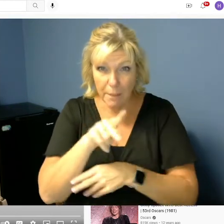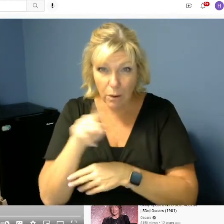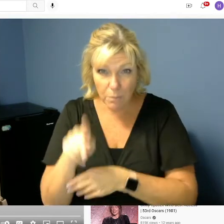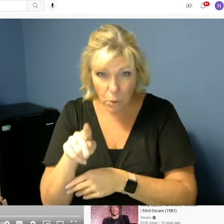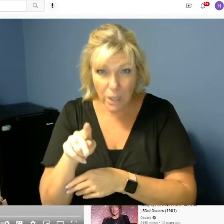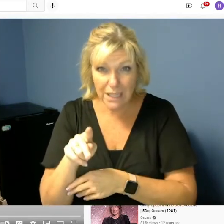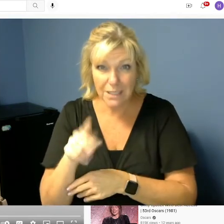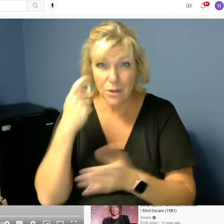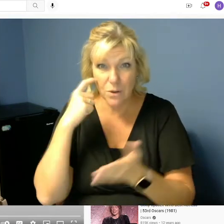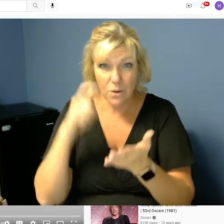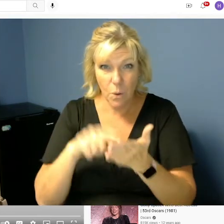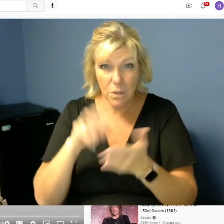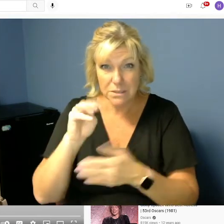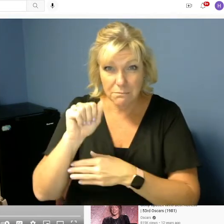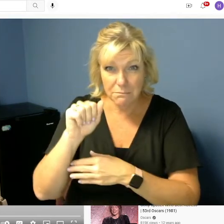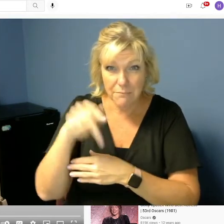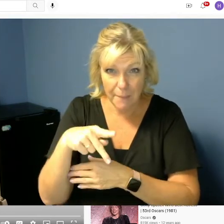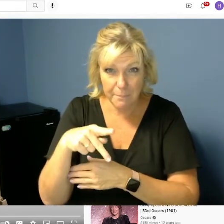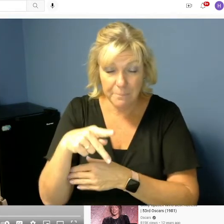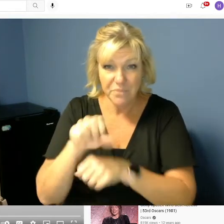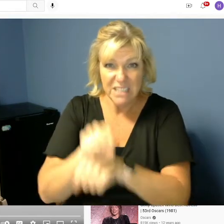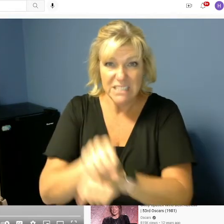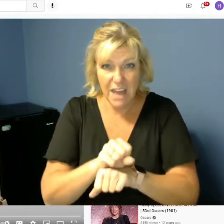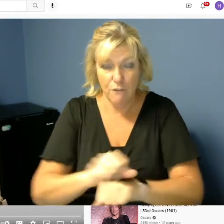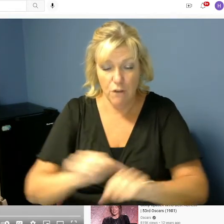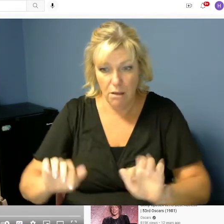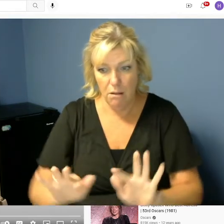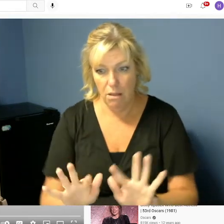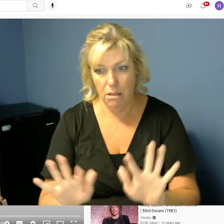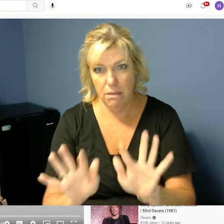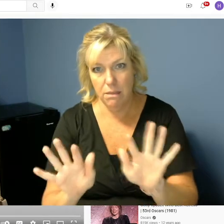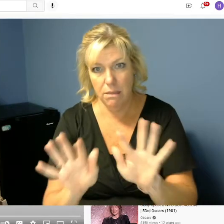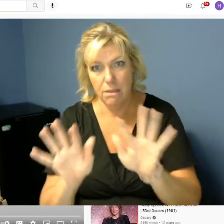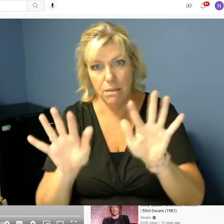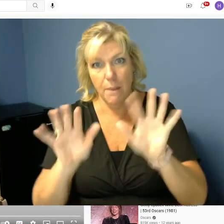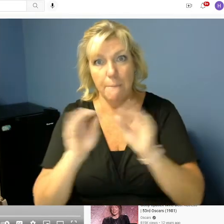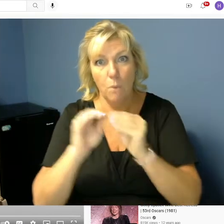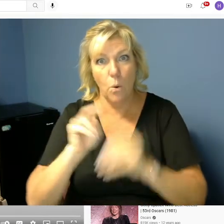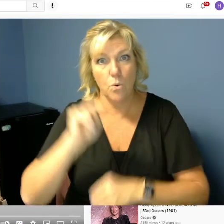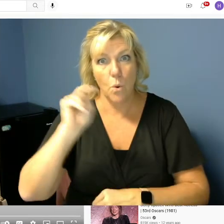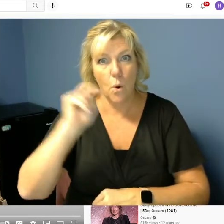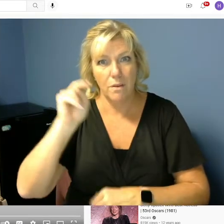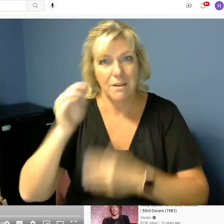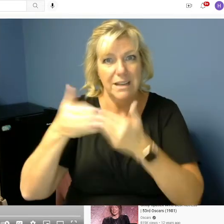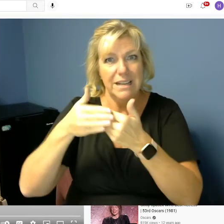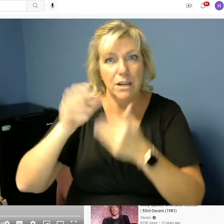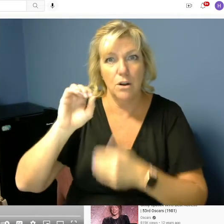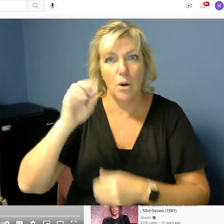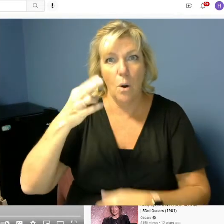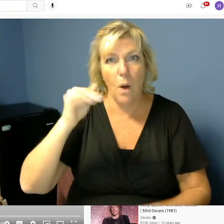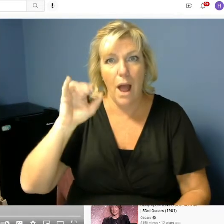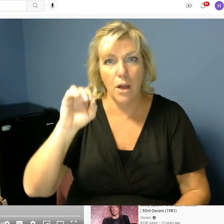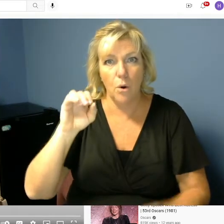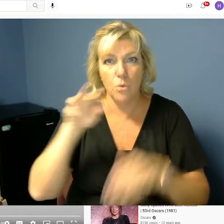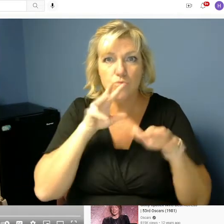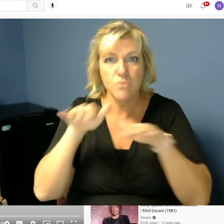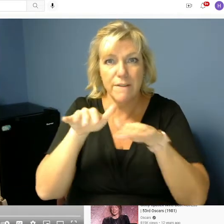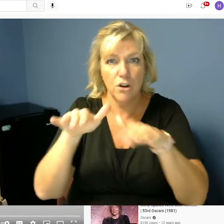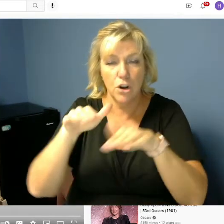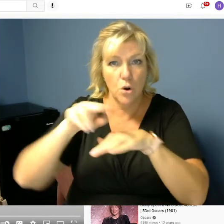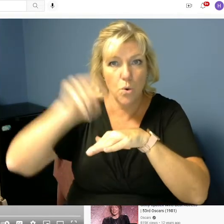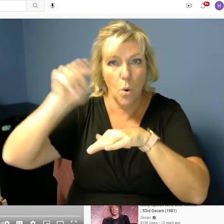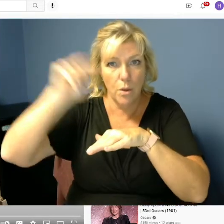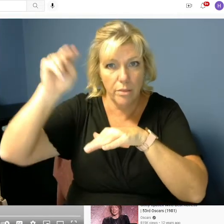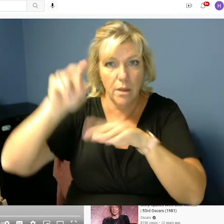further north than it's ever gone before, much further above that Ohio River. The other thing, this was supposed to be an empire of